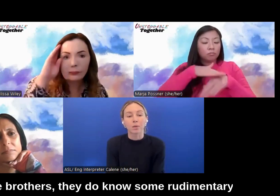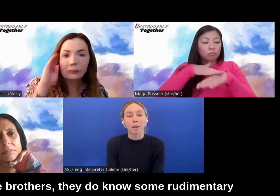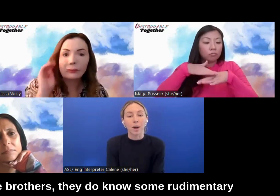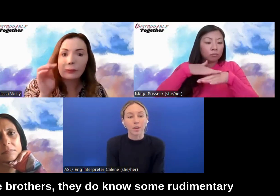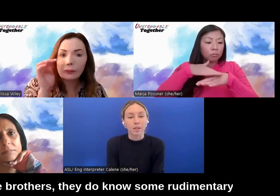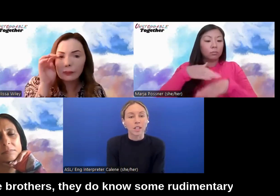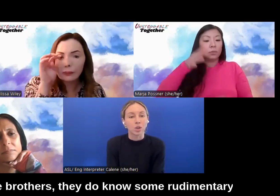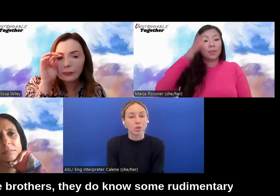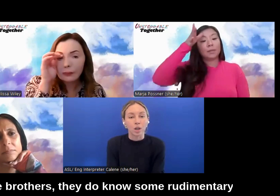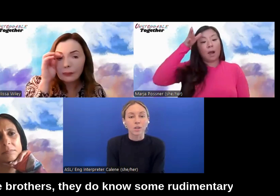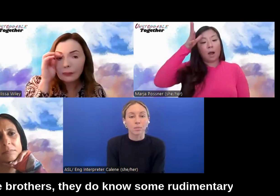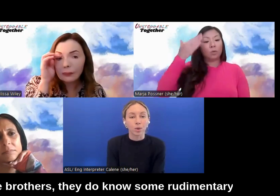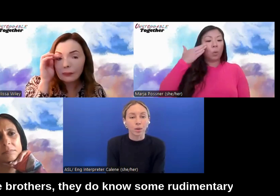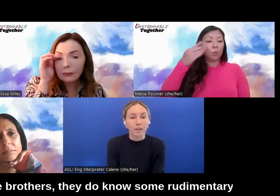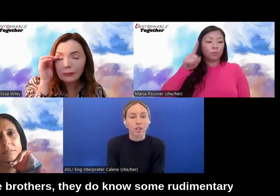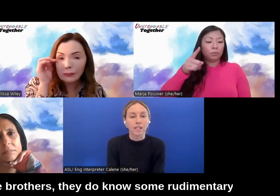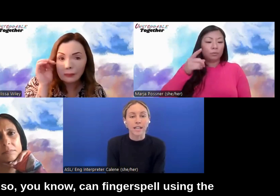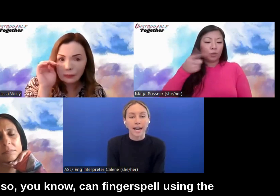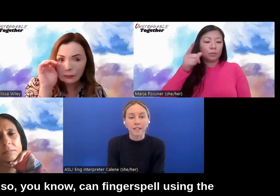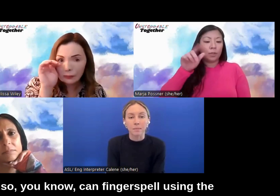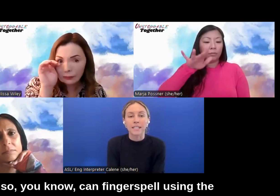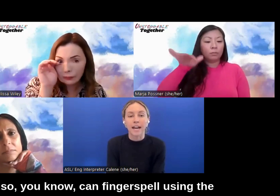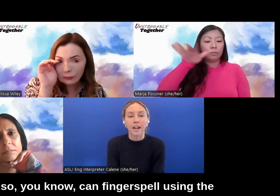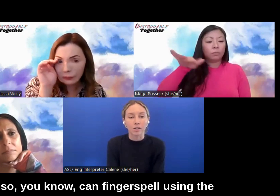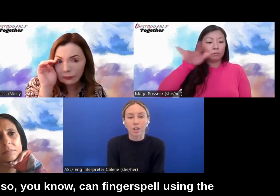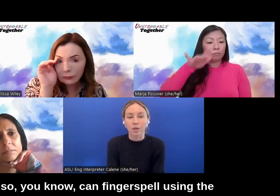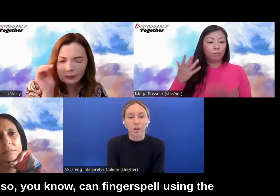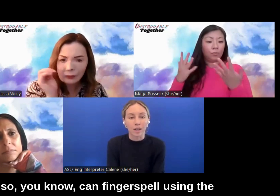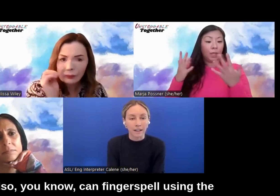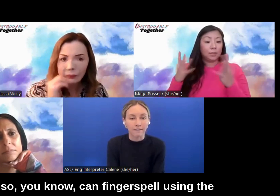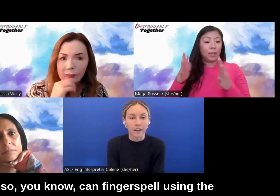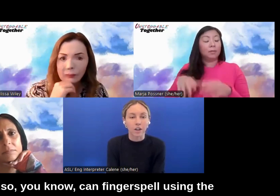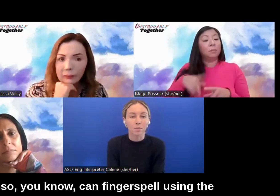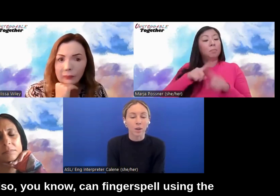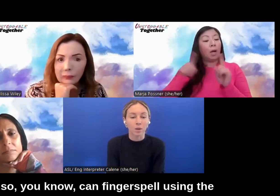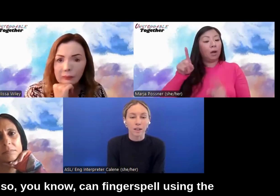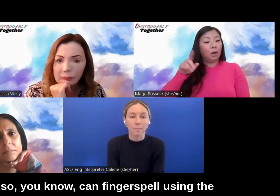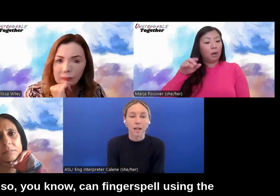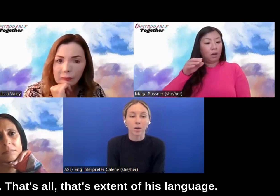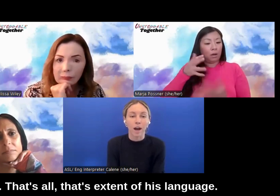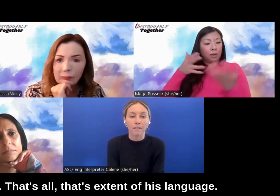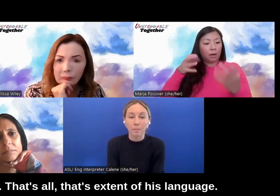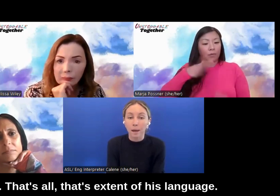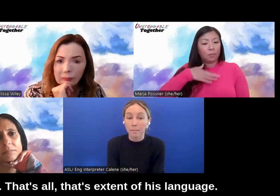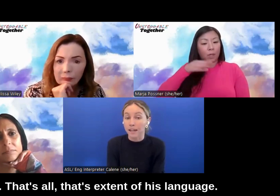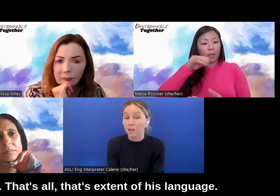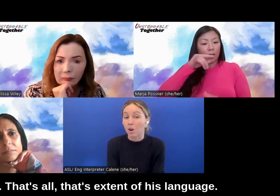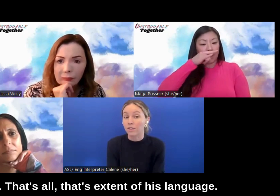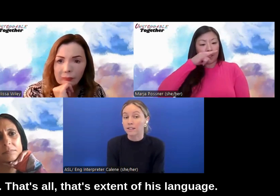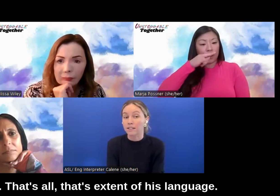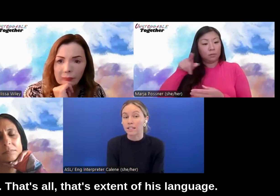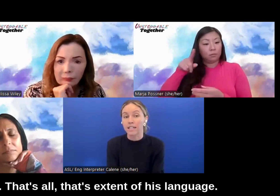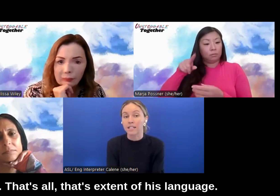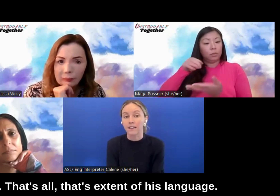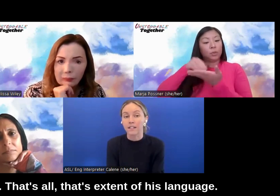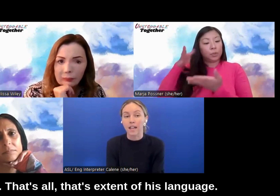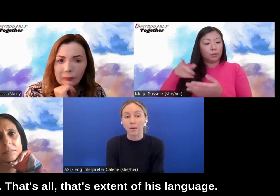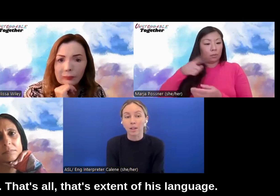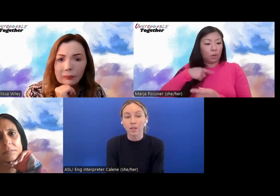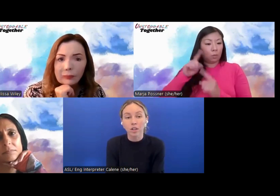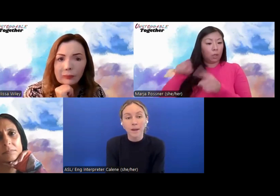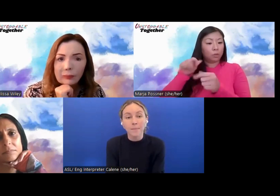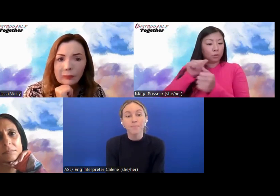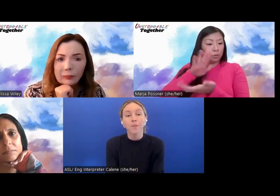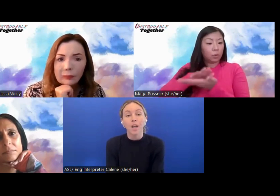mom and my 3 brothers, they do know some rudimentary signs. My dad also, he can fingerspell using the manual alphabet. That's the extent of